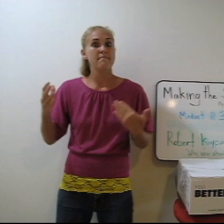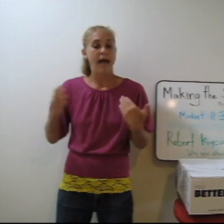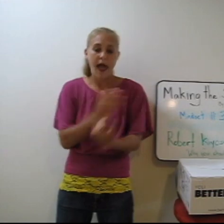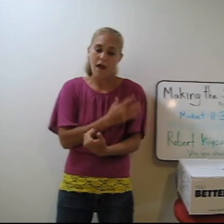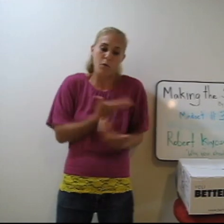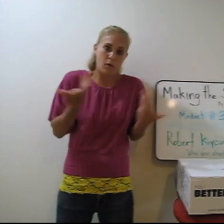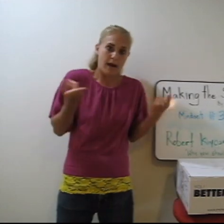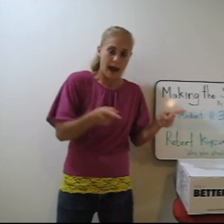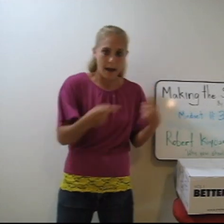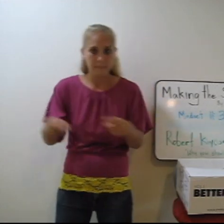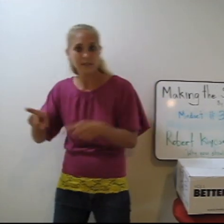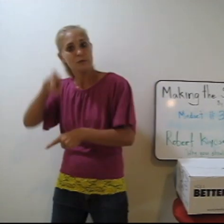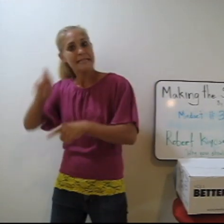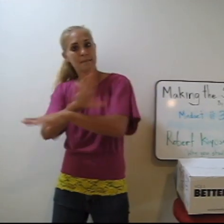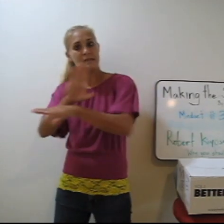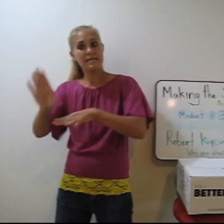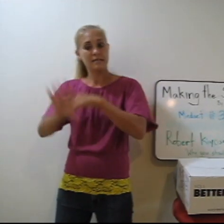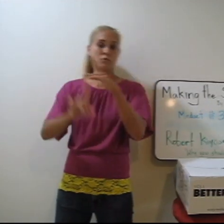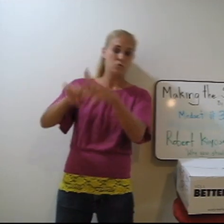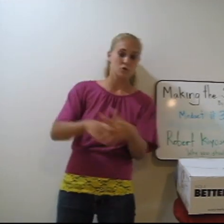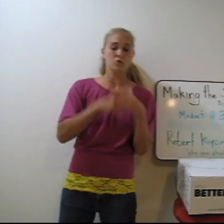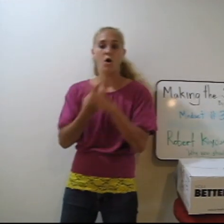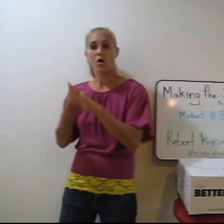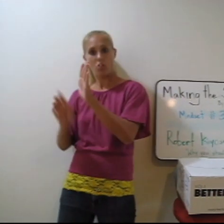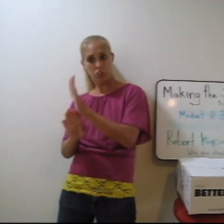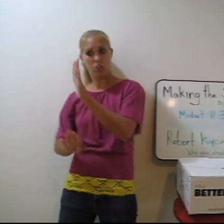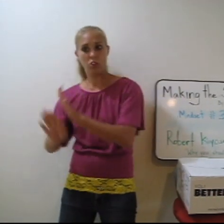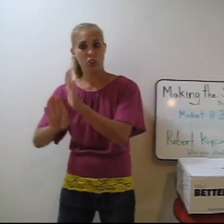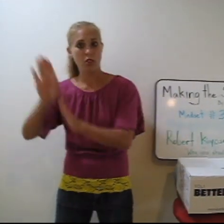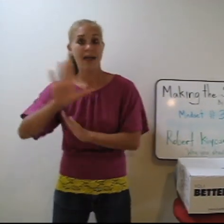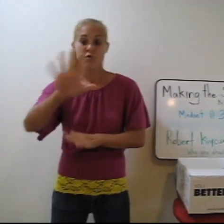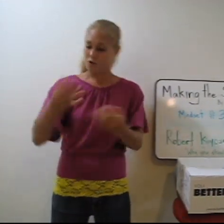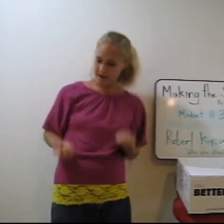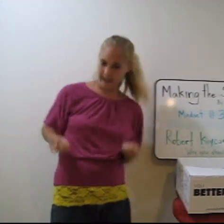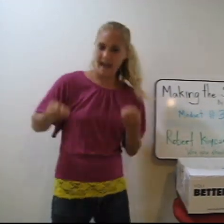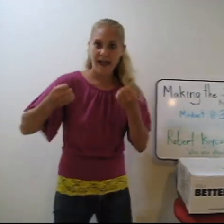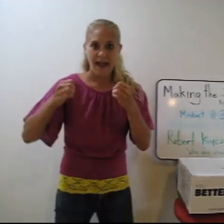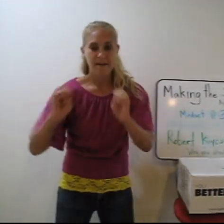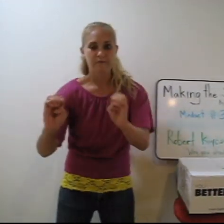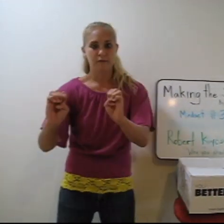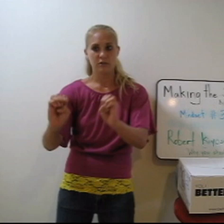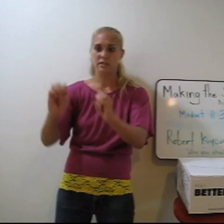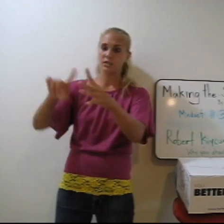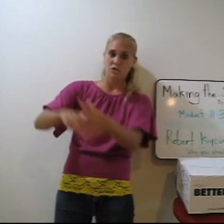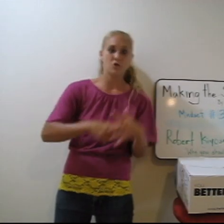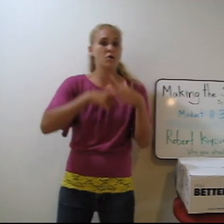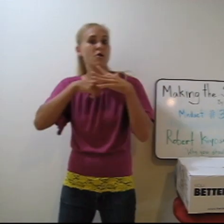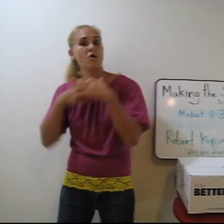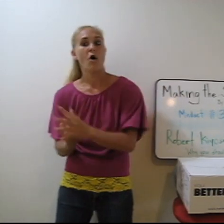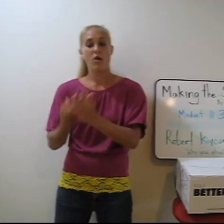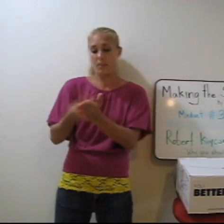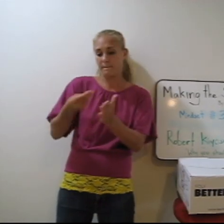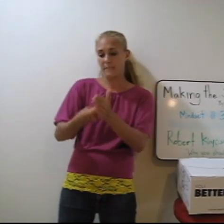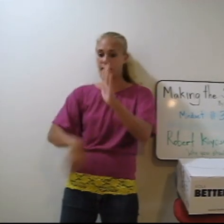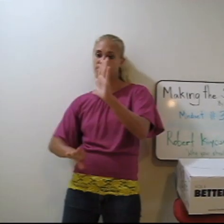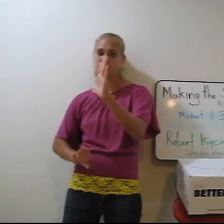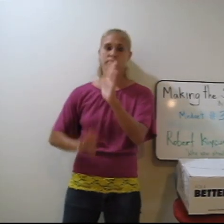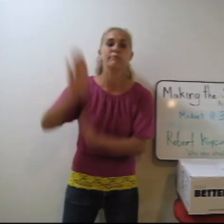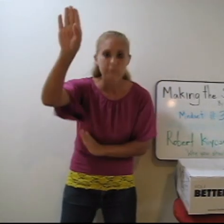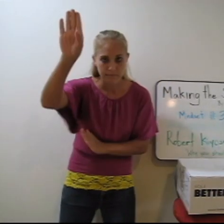work and your efforts to accumulate long enough for the compound effect to ignite, which kickstarts the money machine.